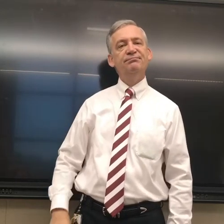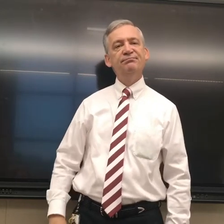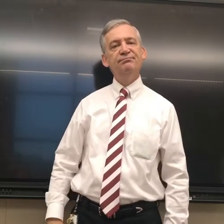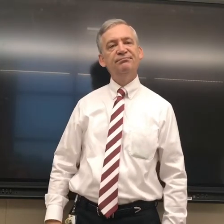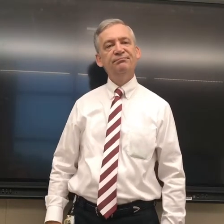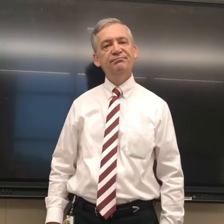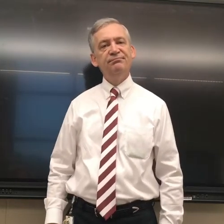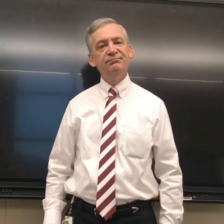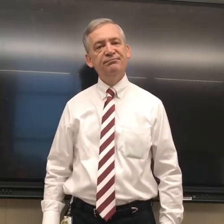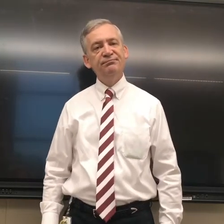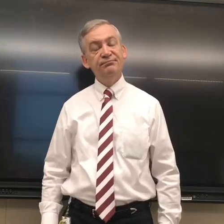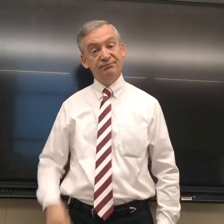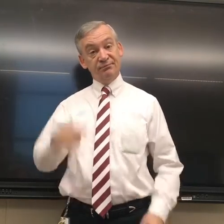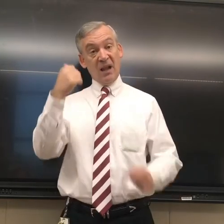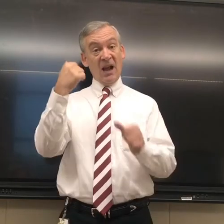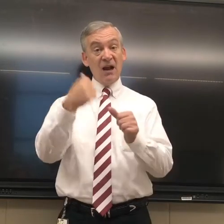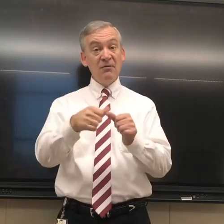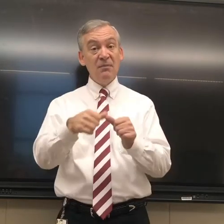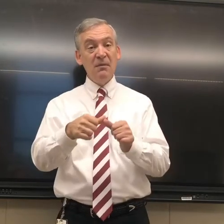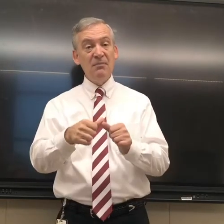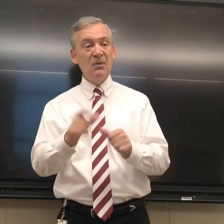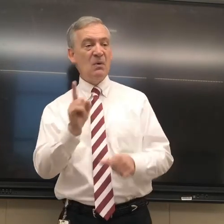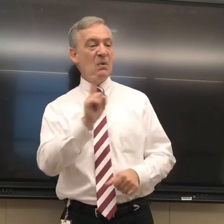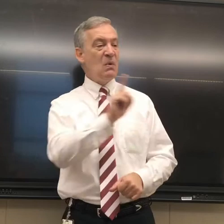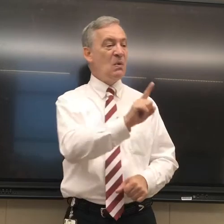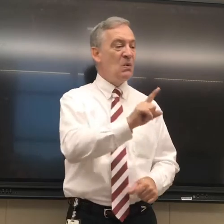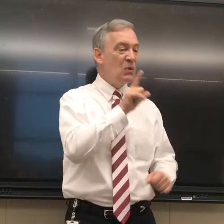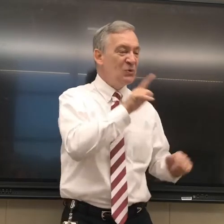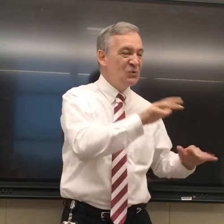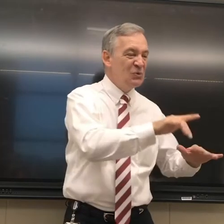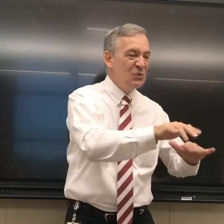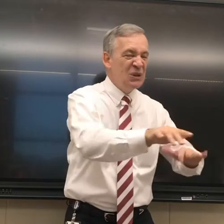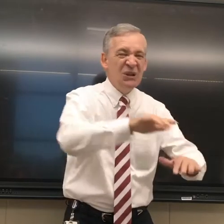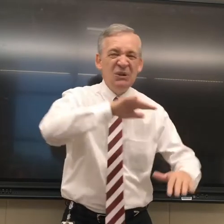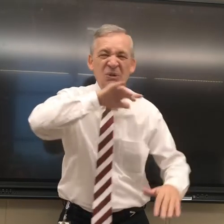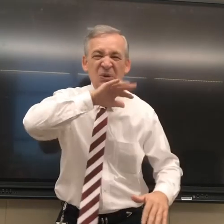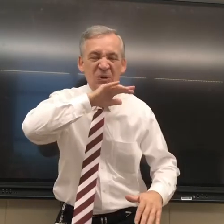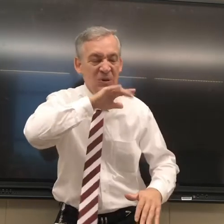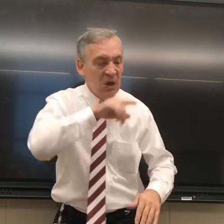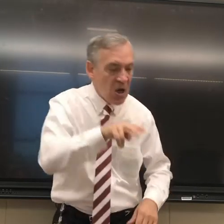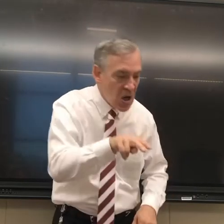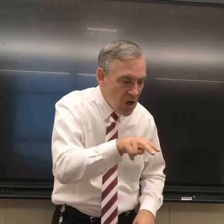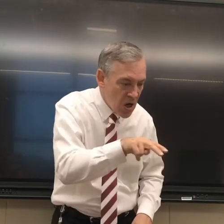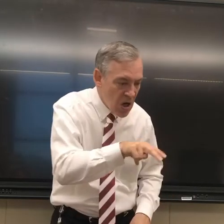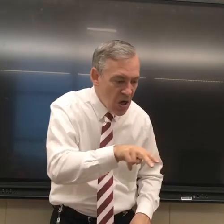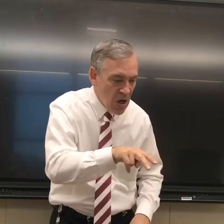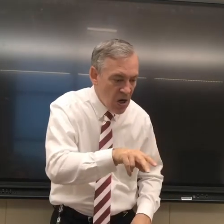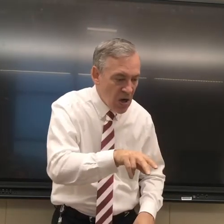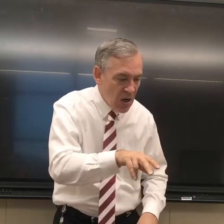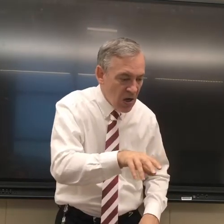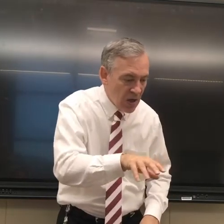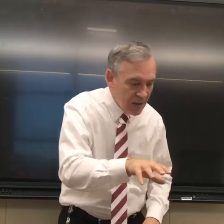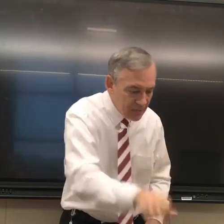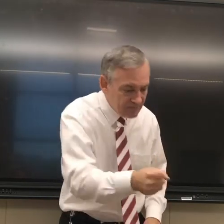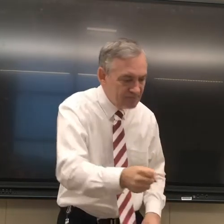I remember fishing for minnows in a muddy creek and watching sadly as they eluded my cupped